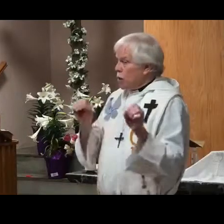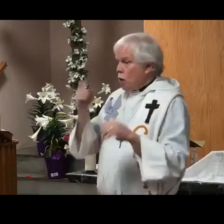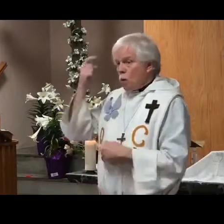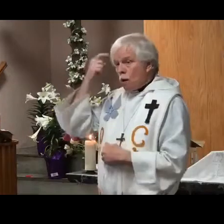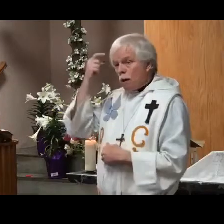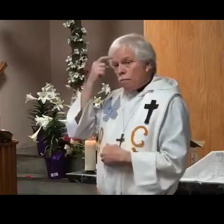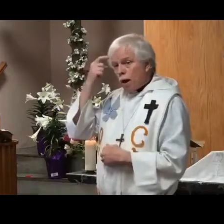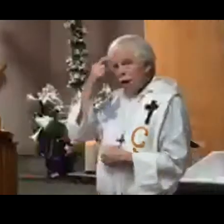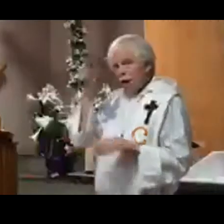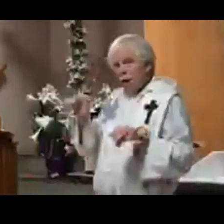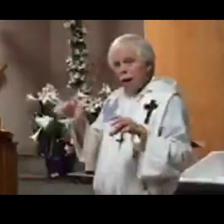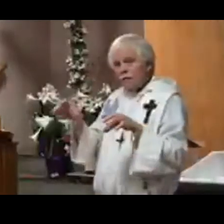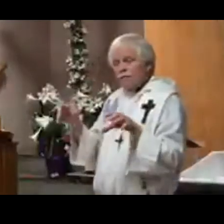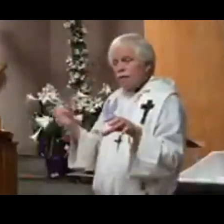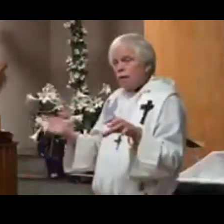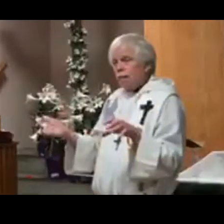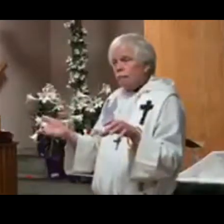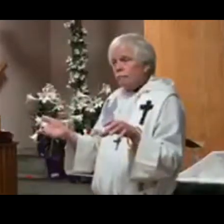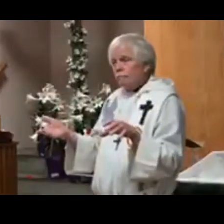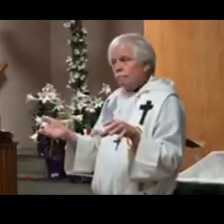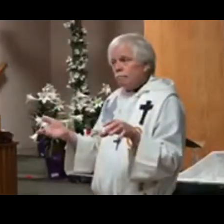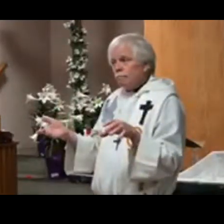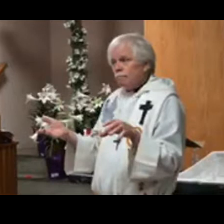And no brain activity.